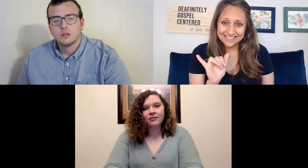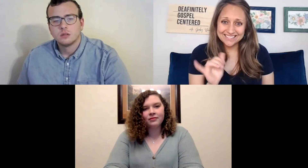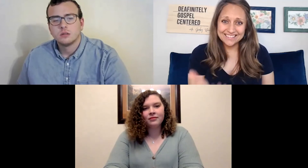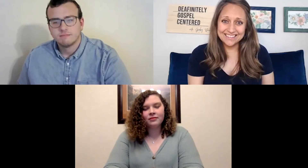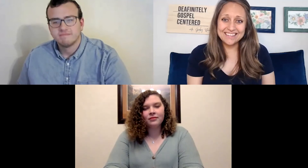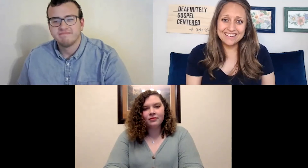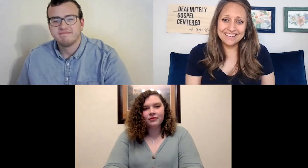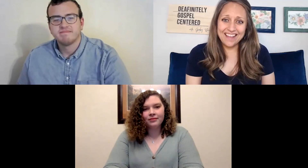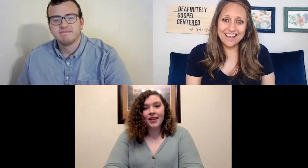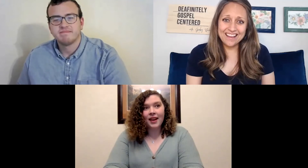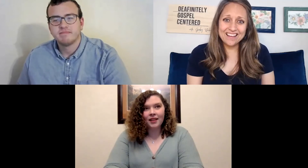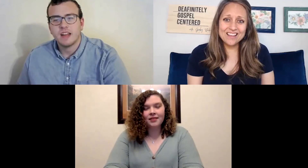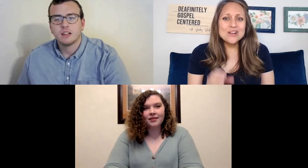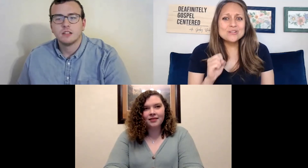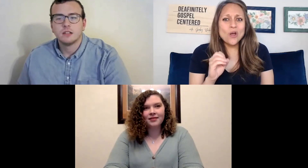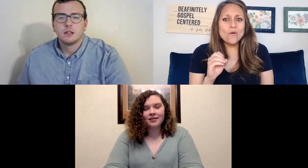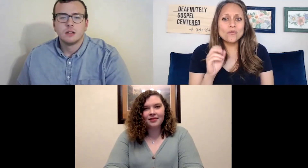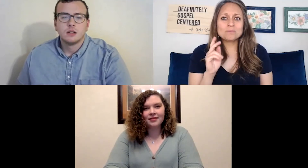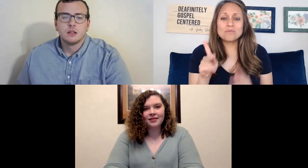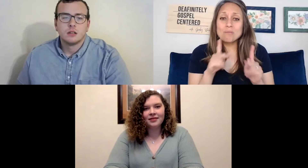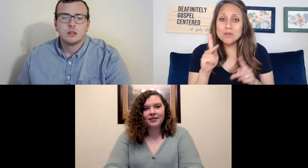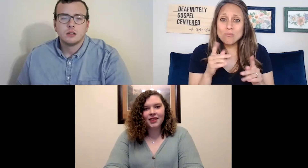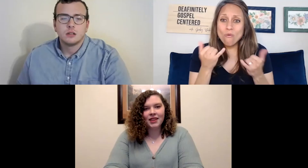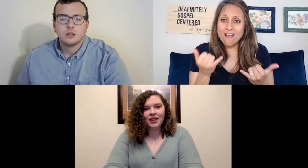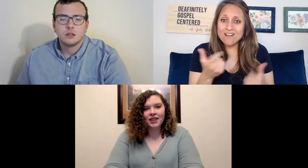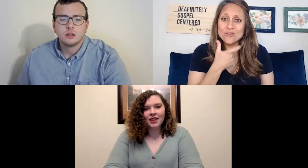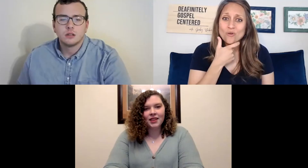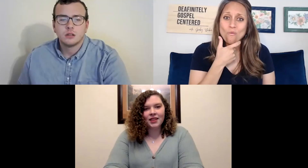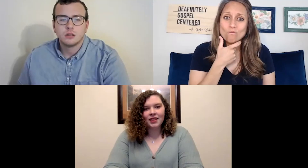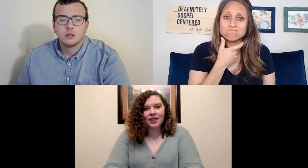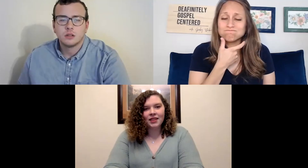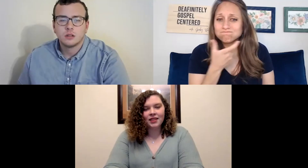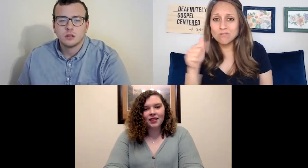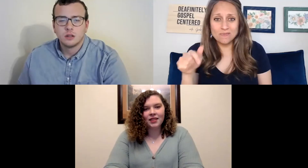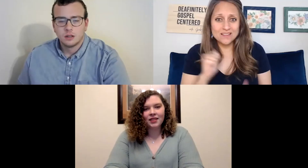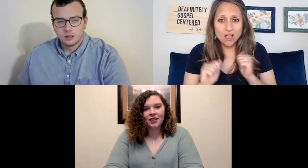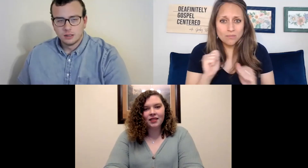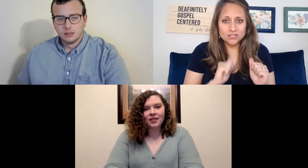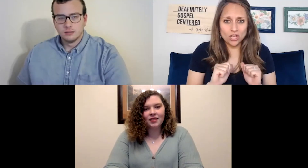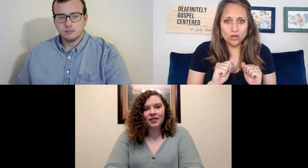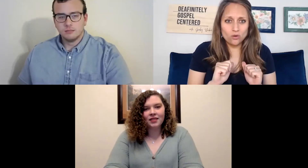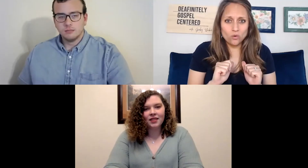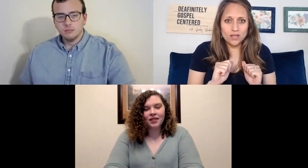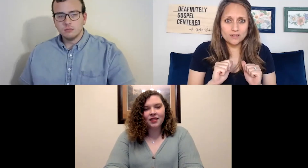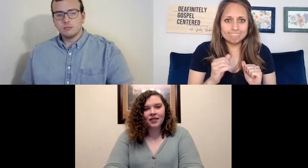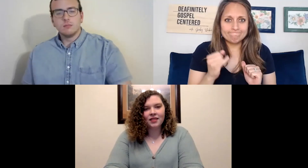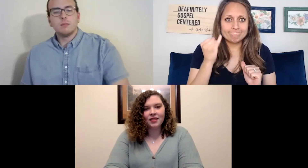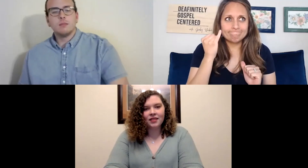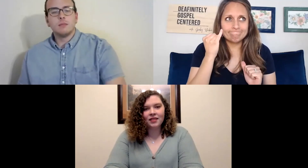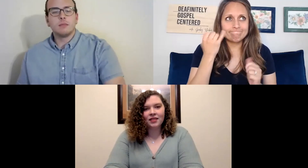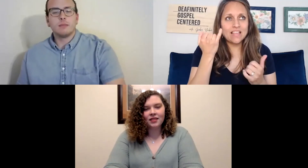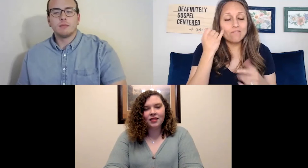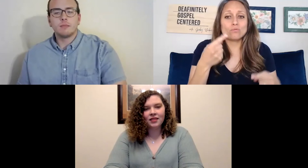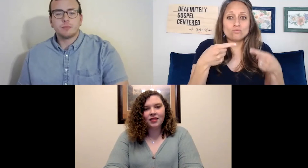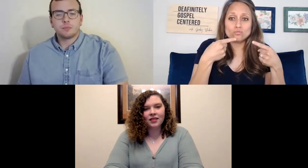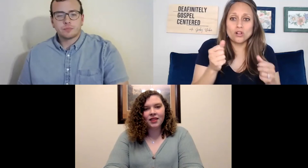about real life, is what it sounds like. Yeah. So for all of our viewers who's out there watching this episode right